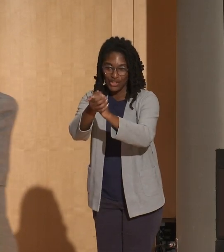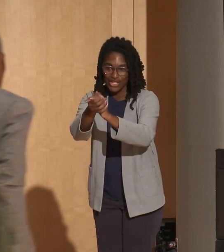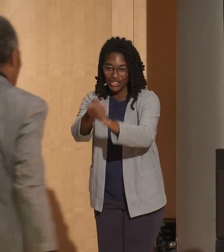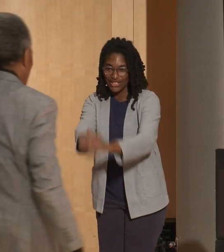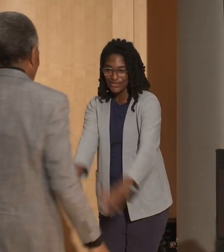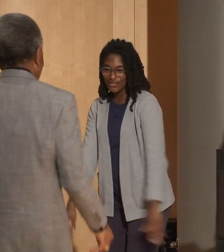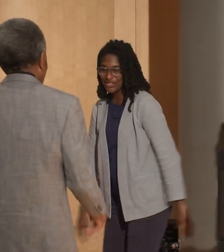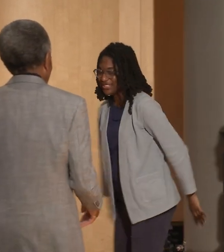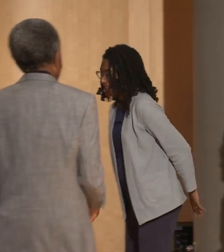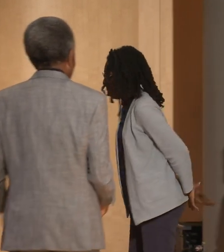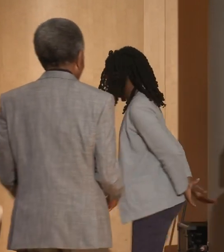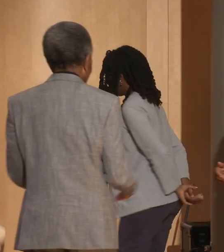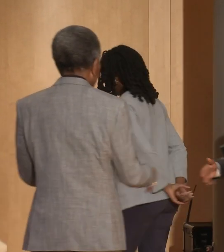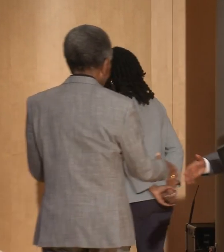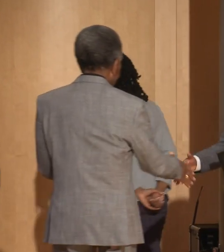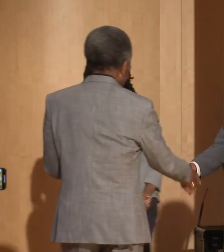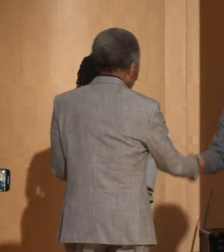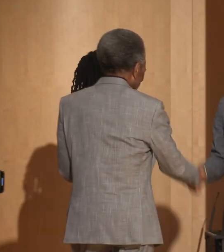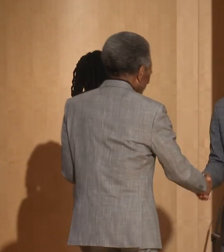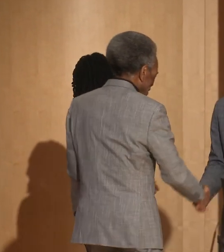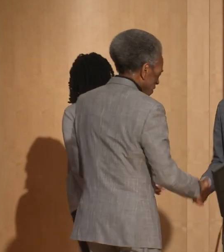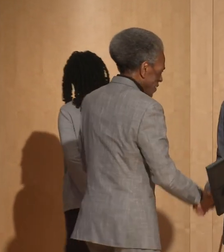sir.